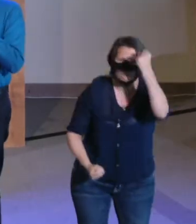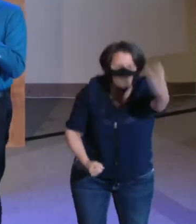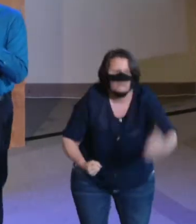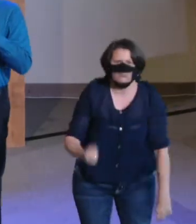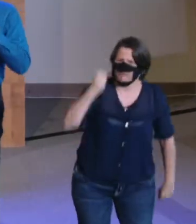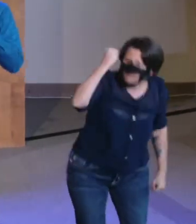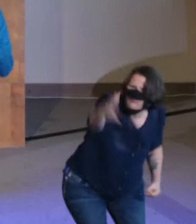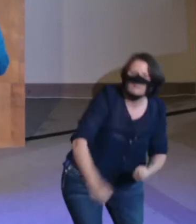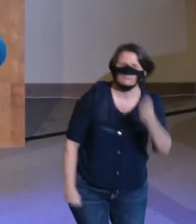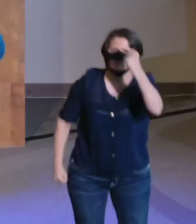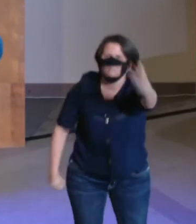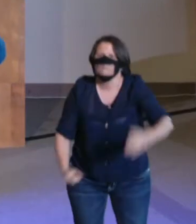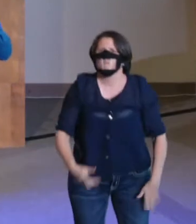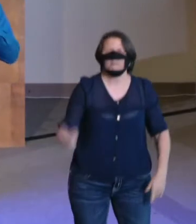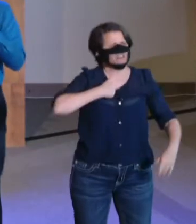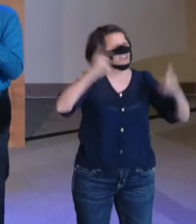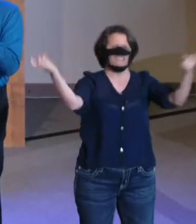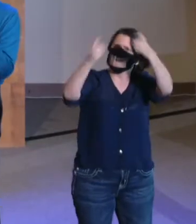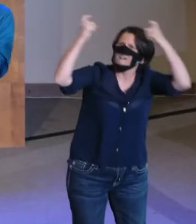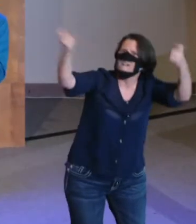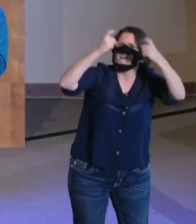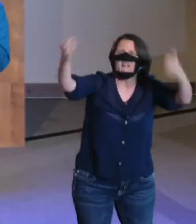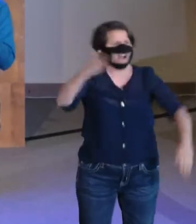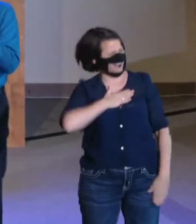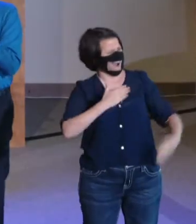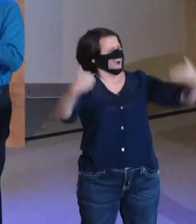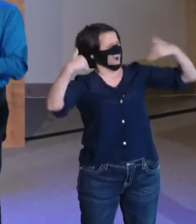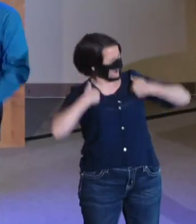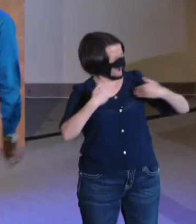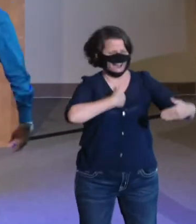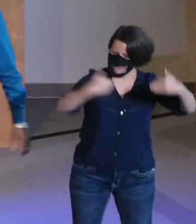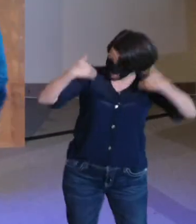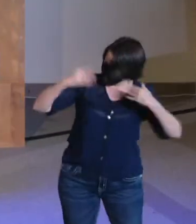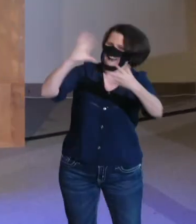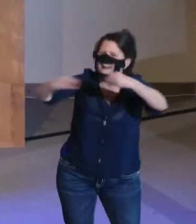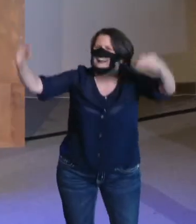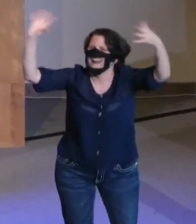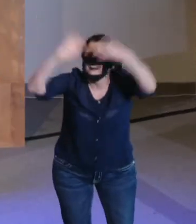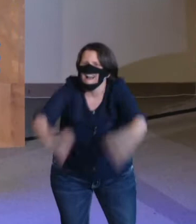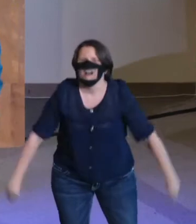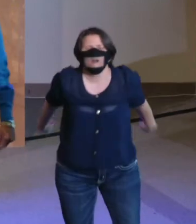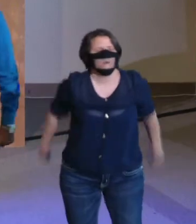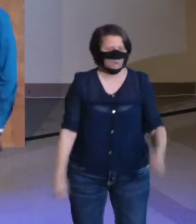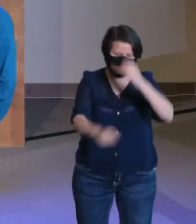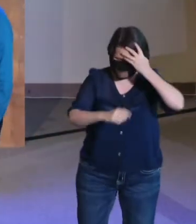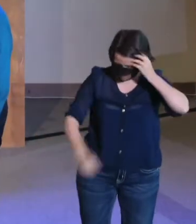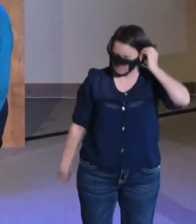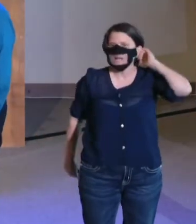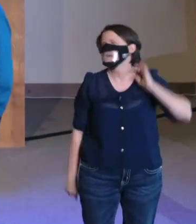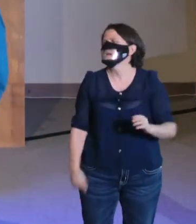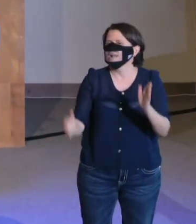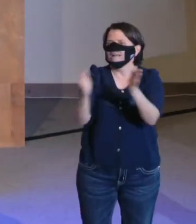me. He gave me the victory, and now I got a testimony.